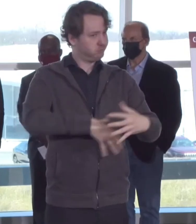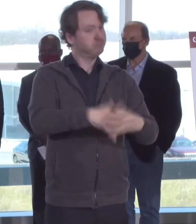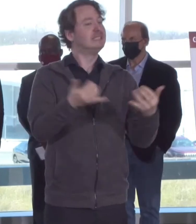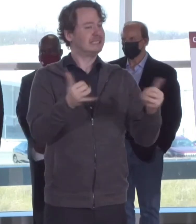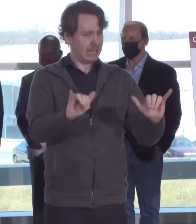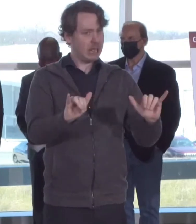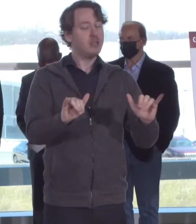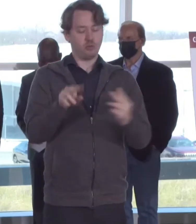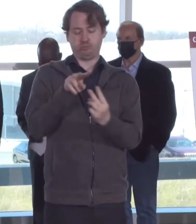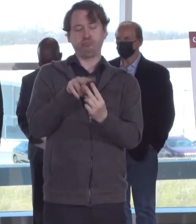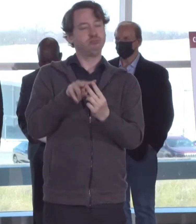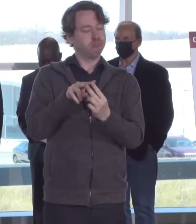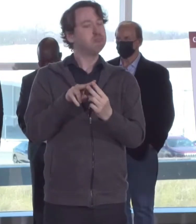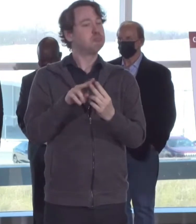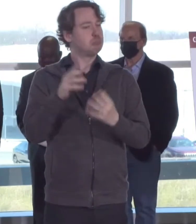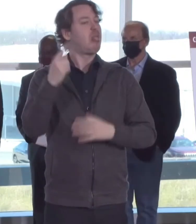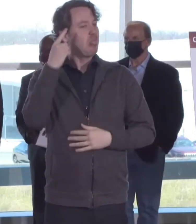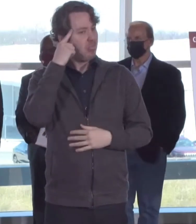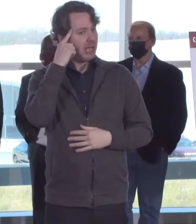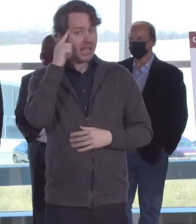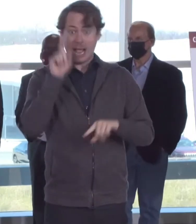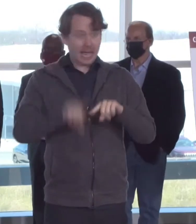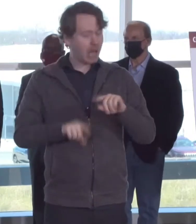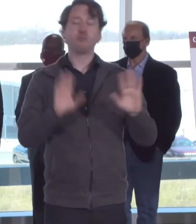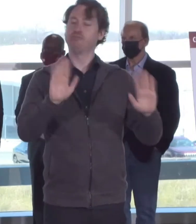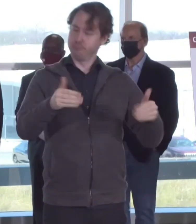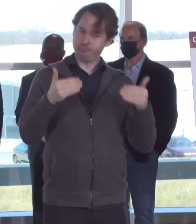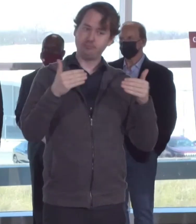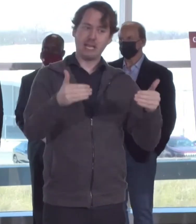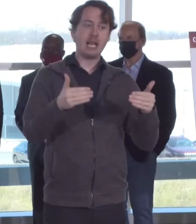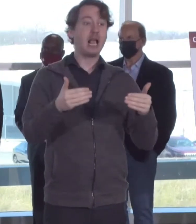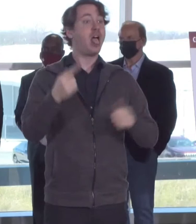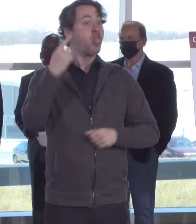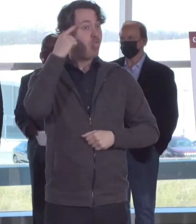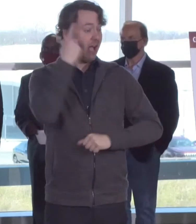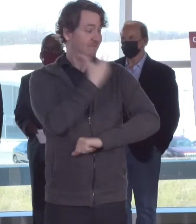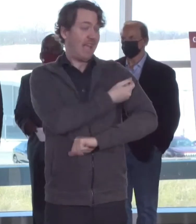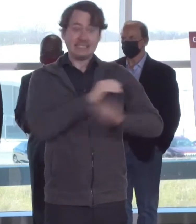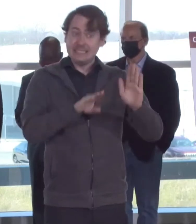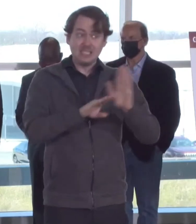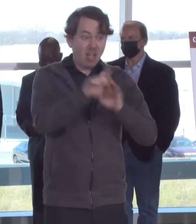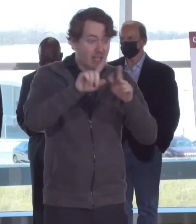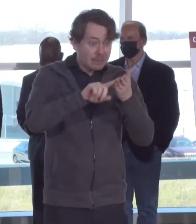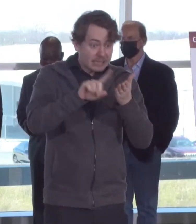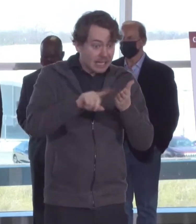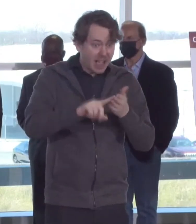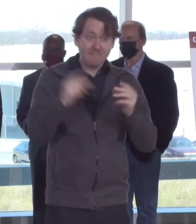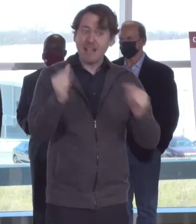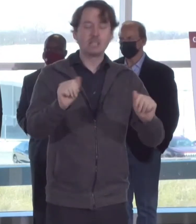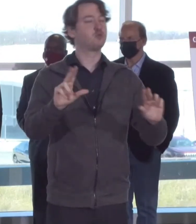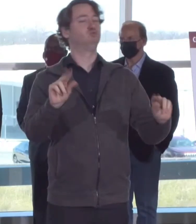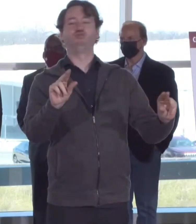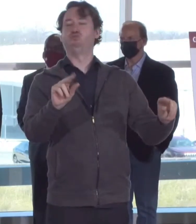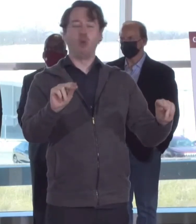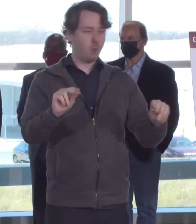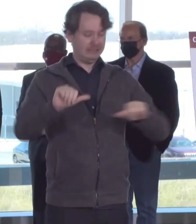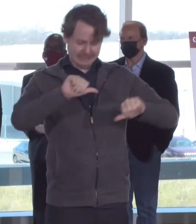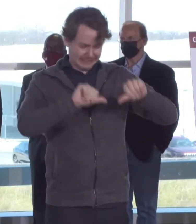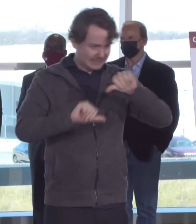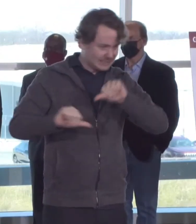although it could seem like the vaccine was developed very quickly, the scientific foundation was built up over more than a